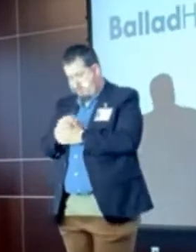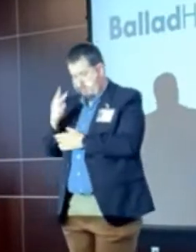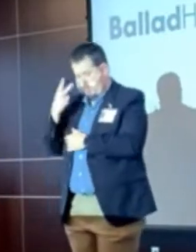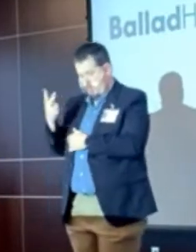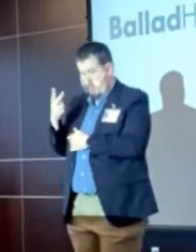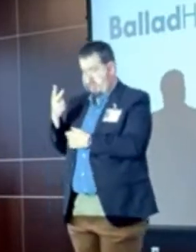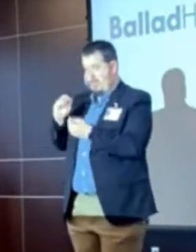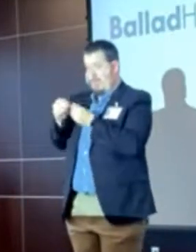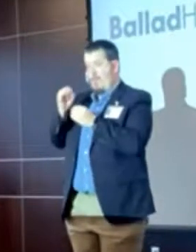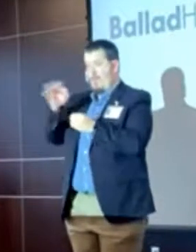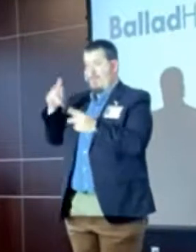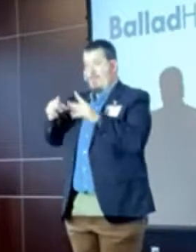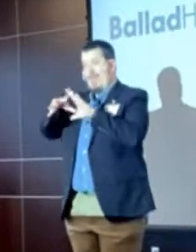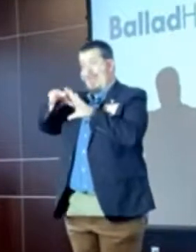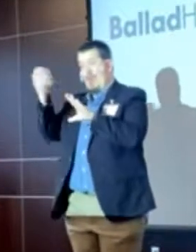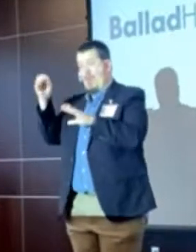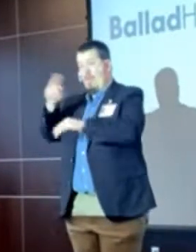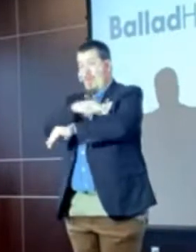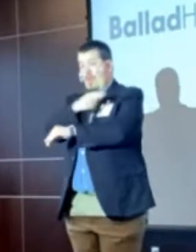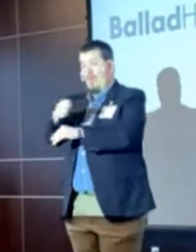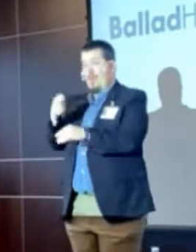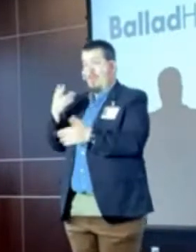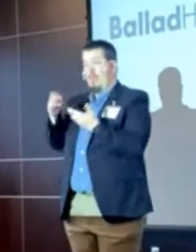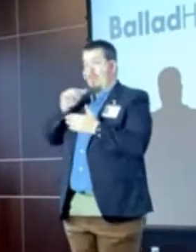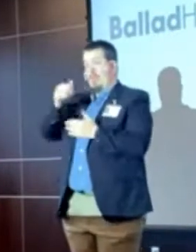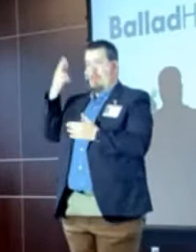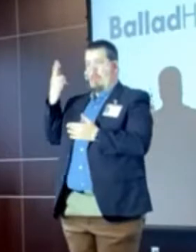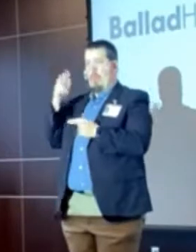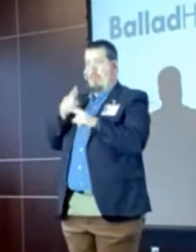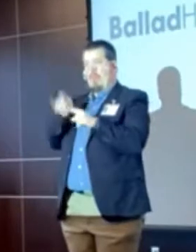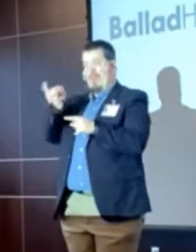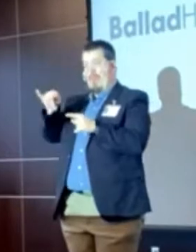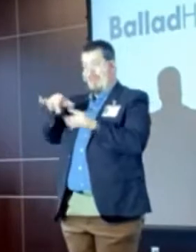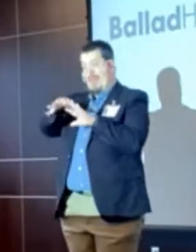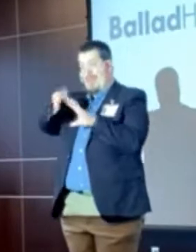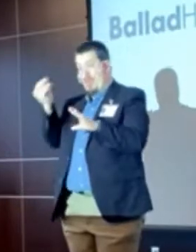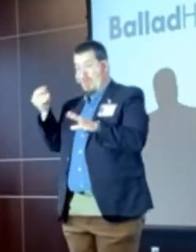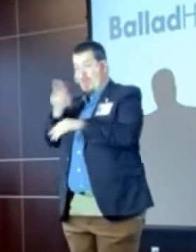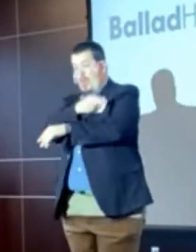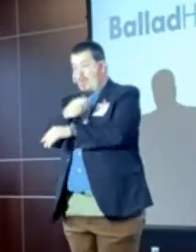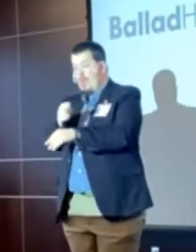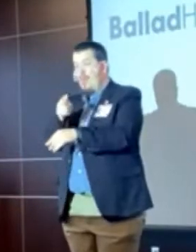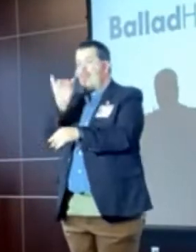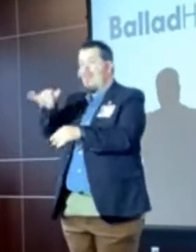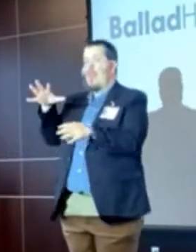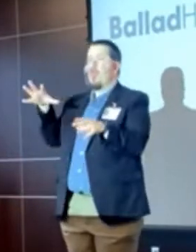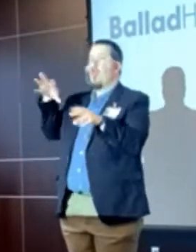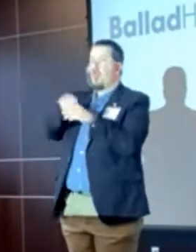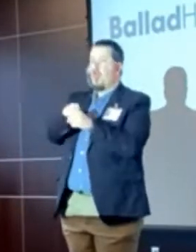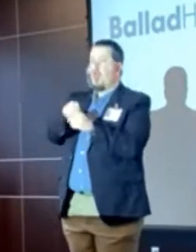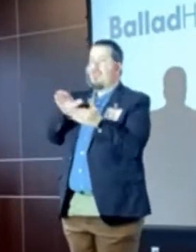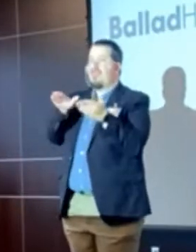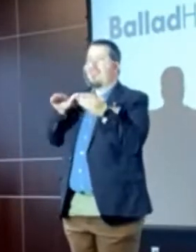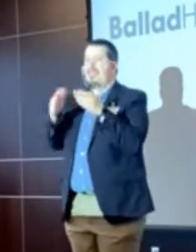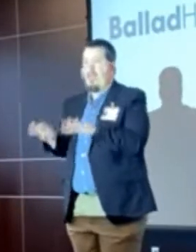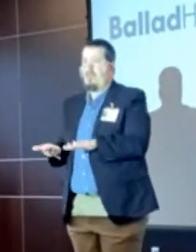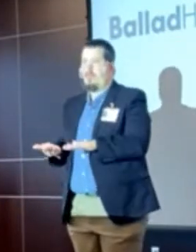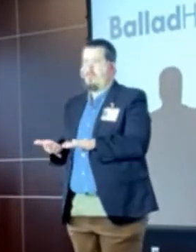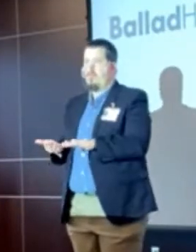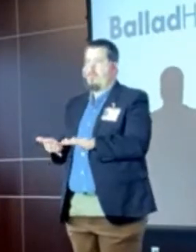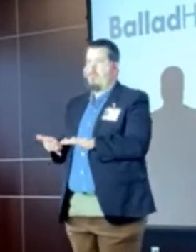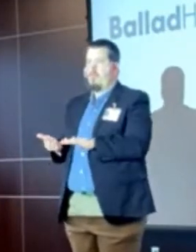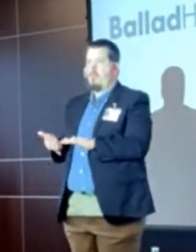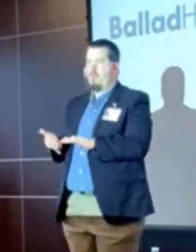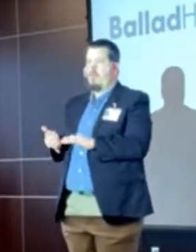the number of discharges on our scorecard, you may not know, but those discharges also include deaths that happened across